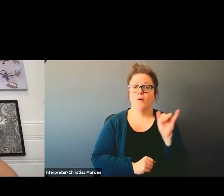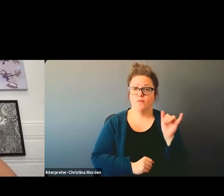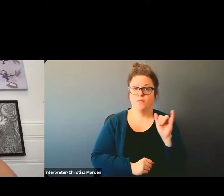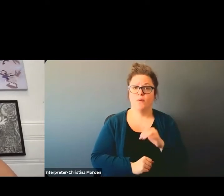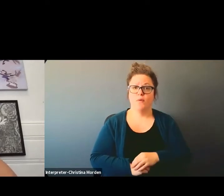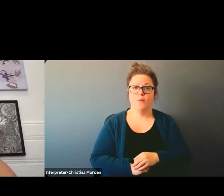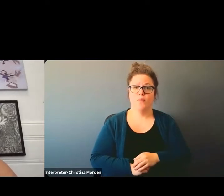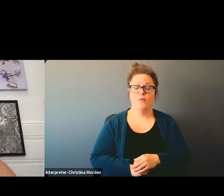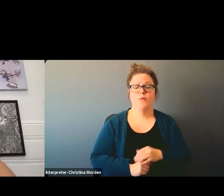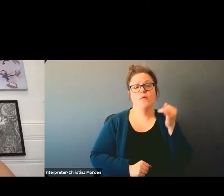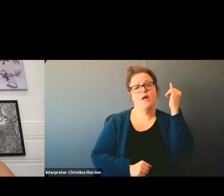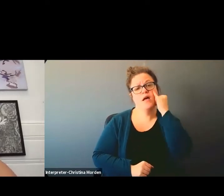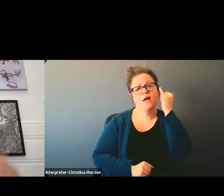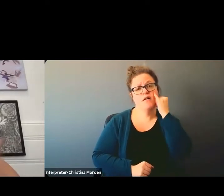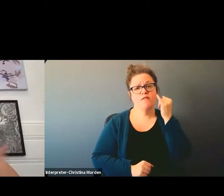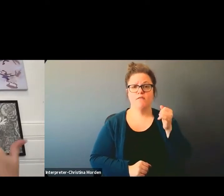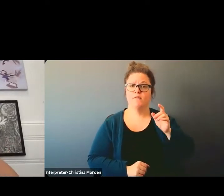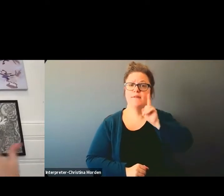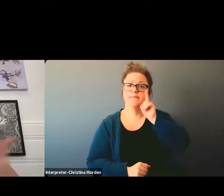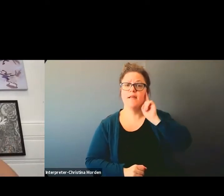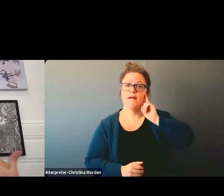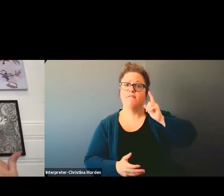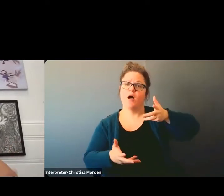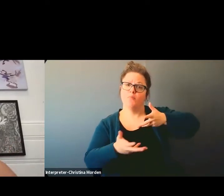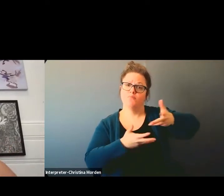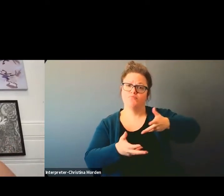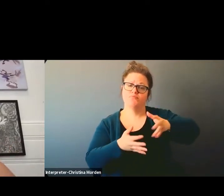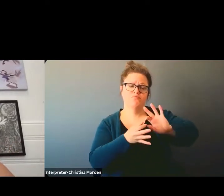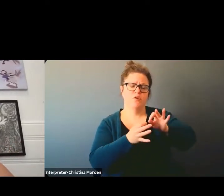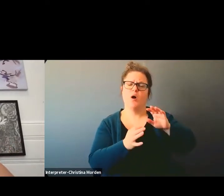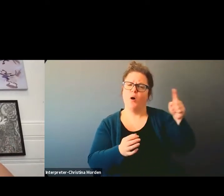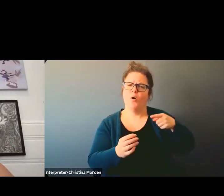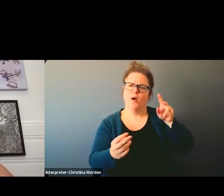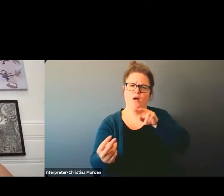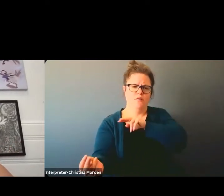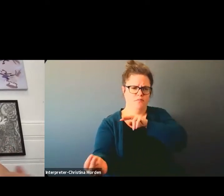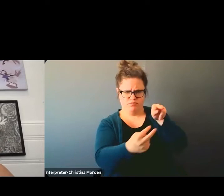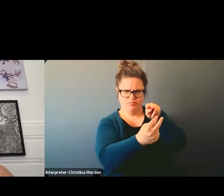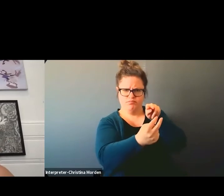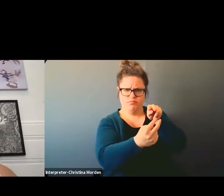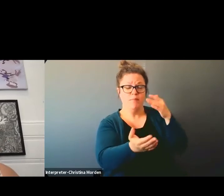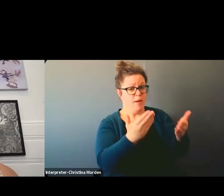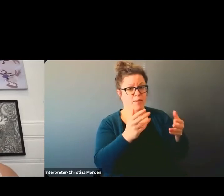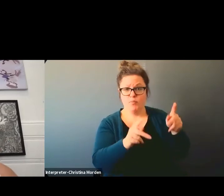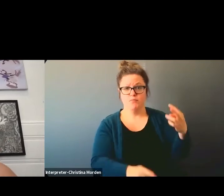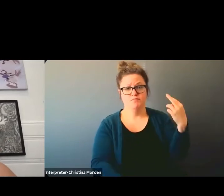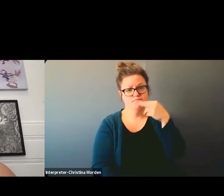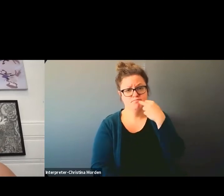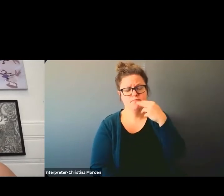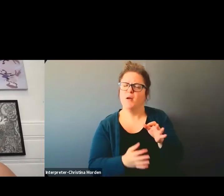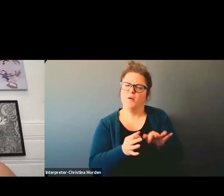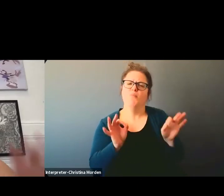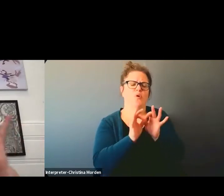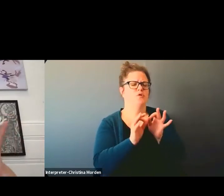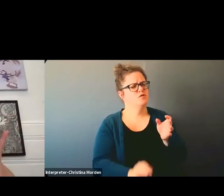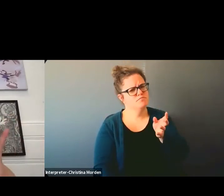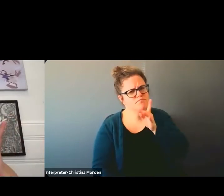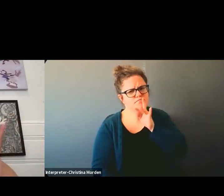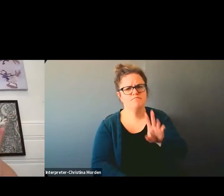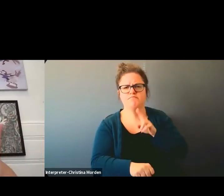face someone who's deaf when you speak with them, because they might be reading your lips. So it's important to speak naturally without shouting